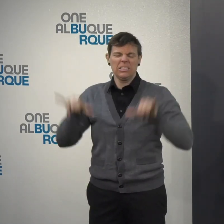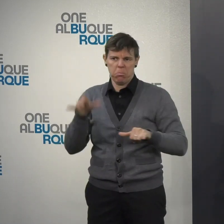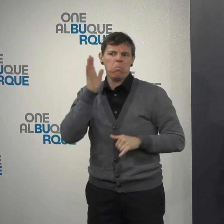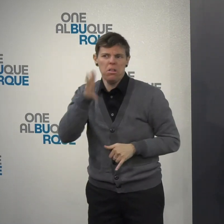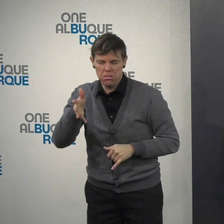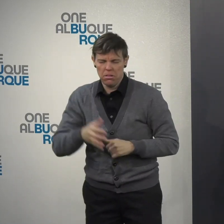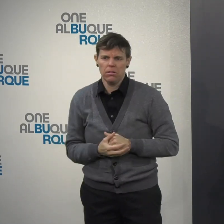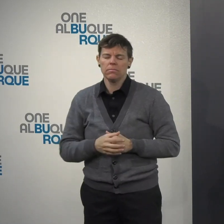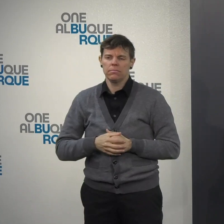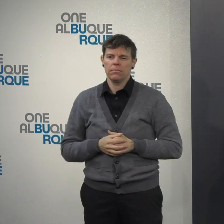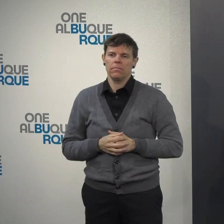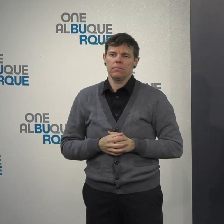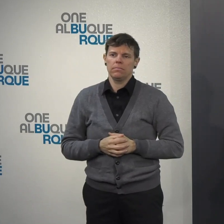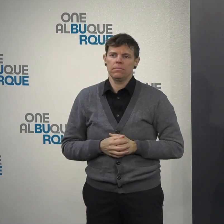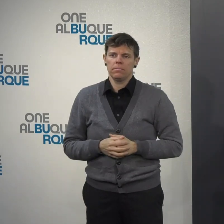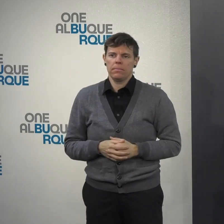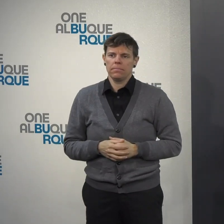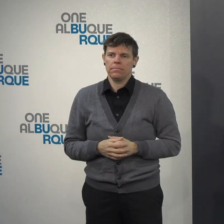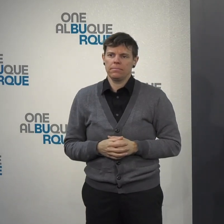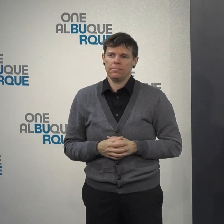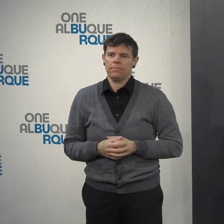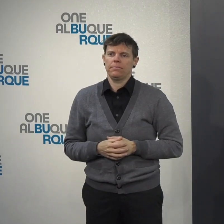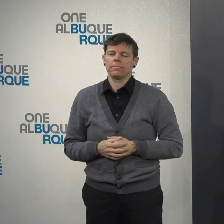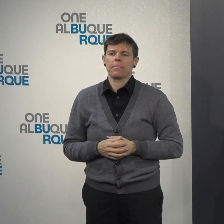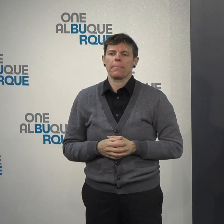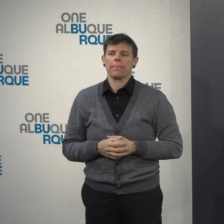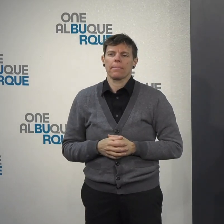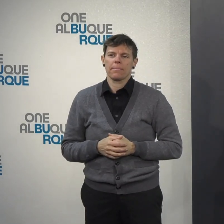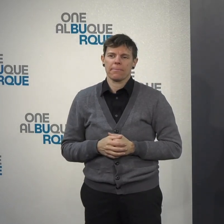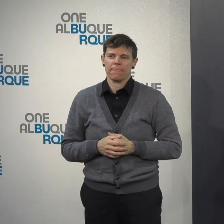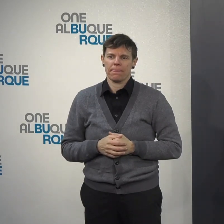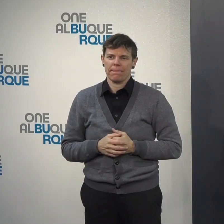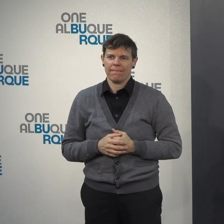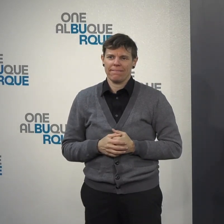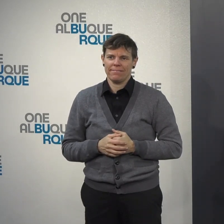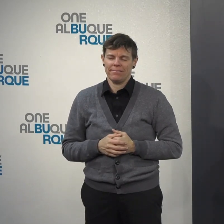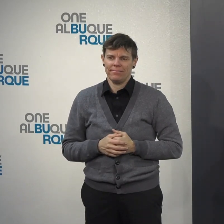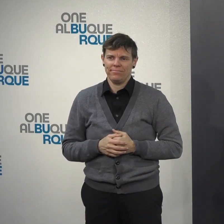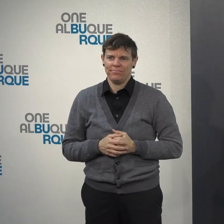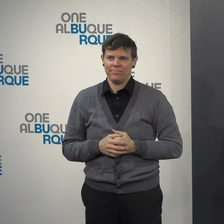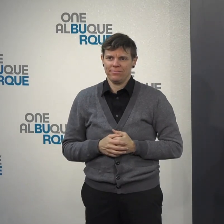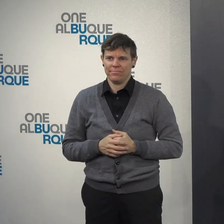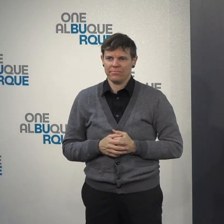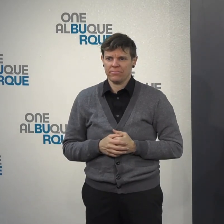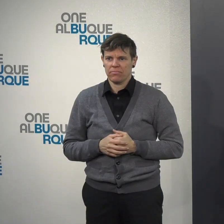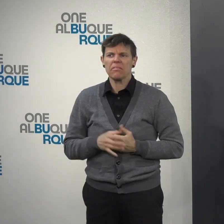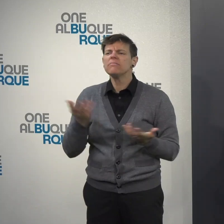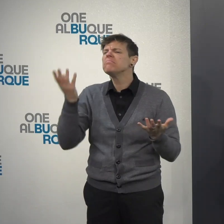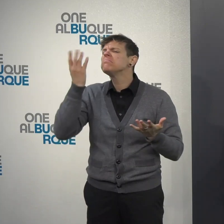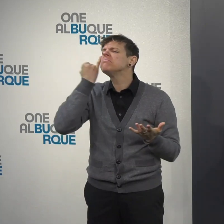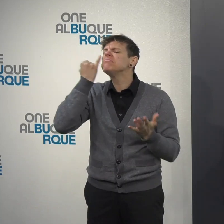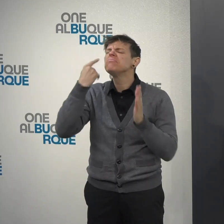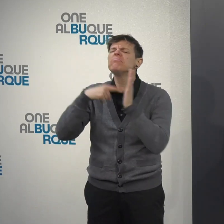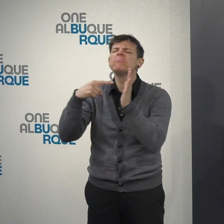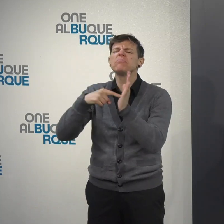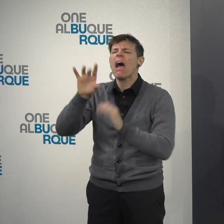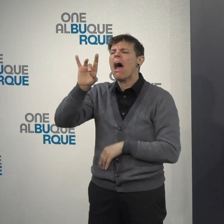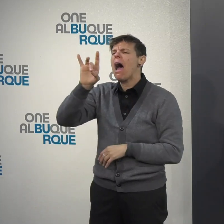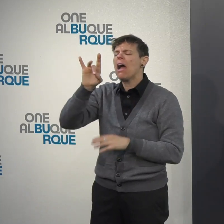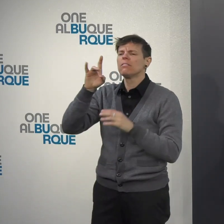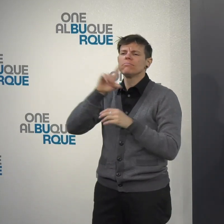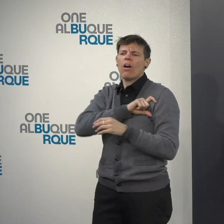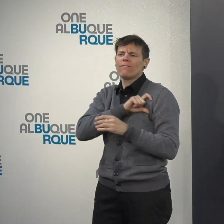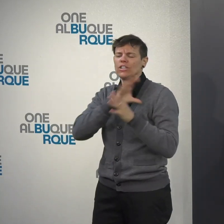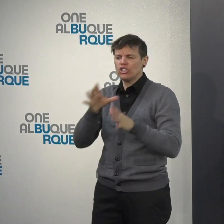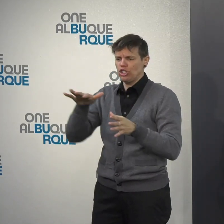example is, I mentioned the one with the other officers, but suppose that 8 officers from one particular area command are placed on this